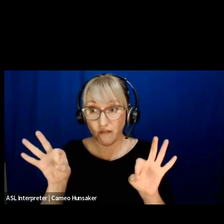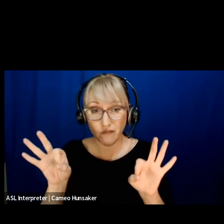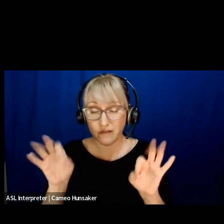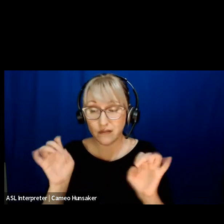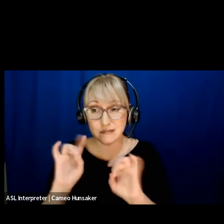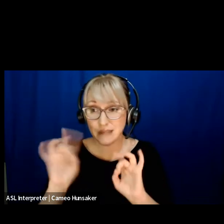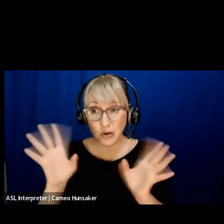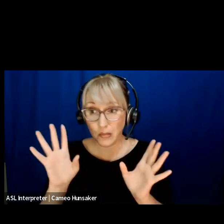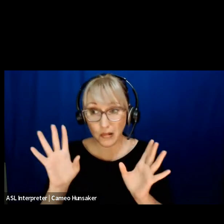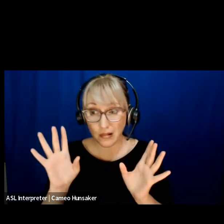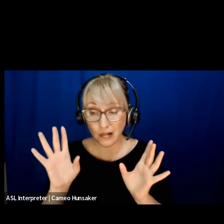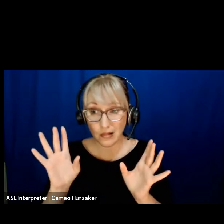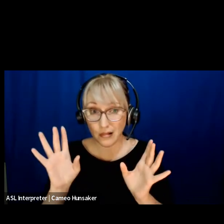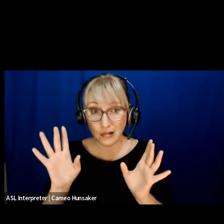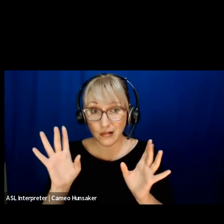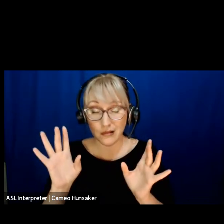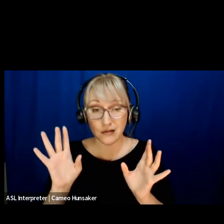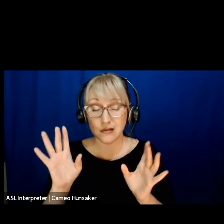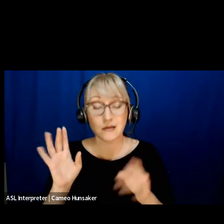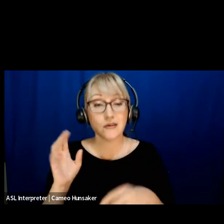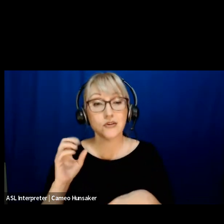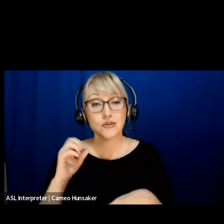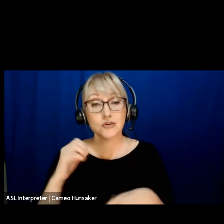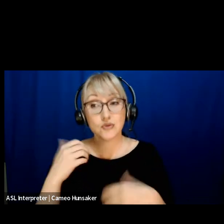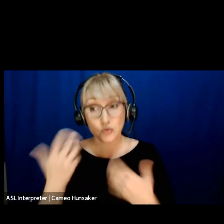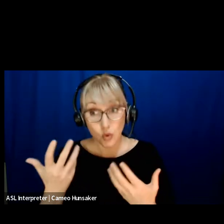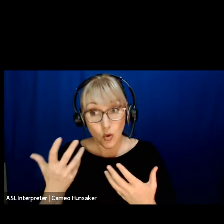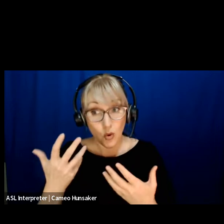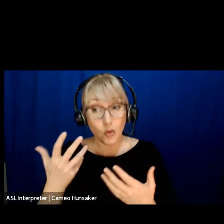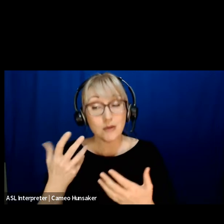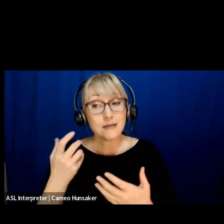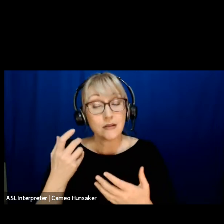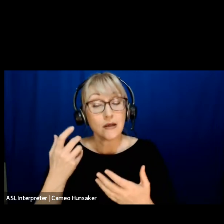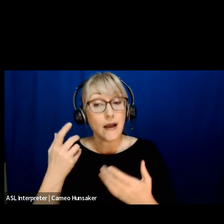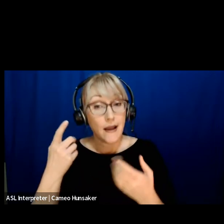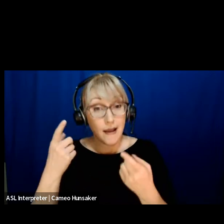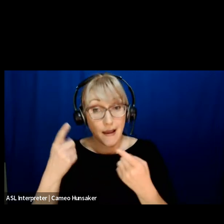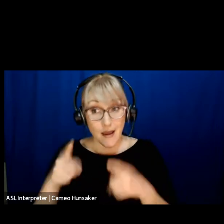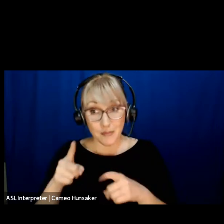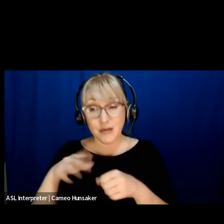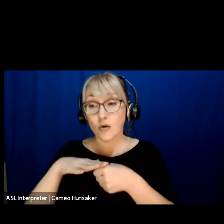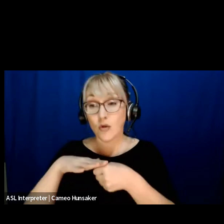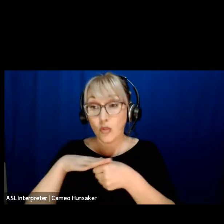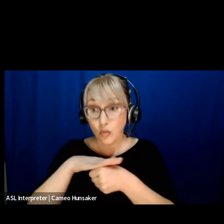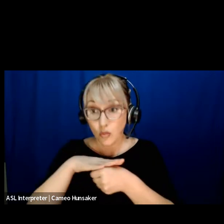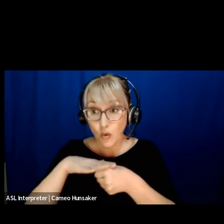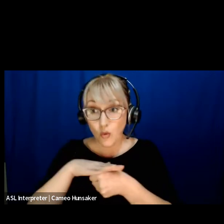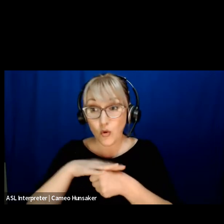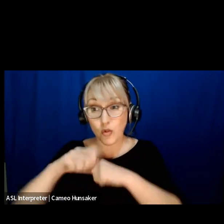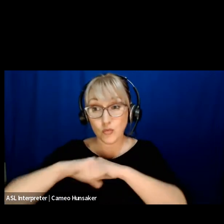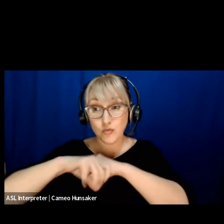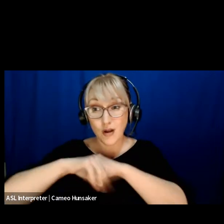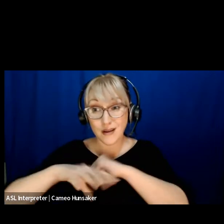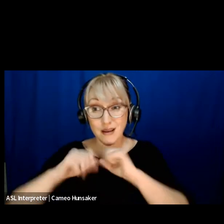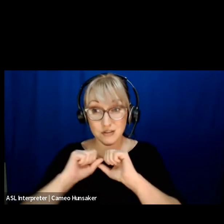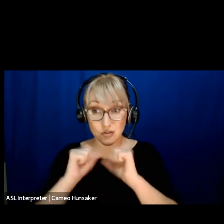terrible. And so what happened is that the local broadcast